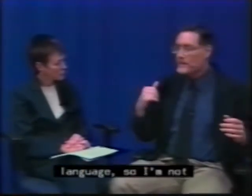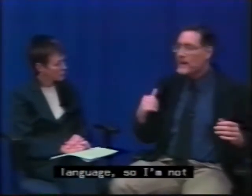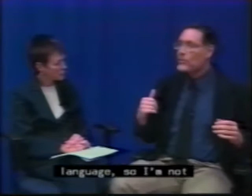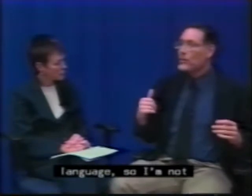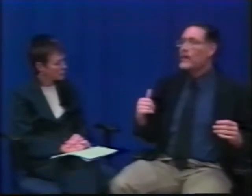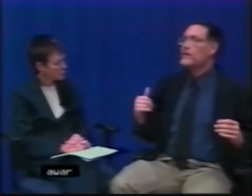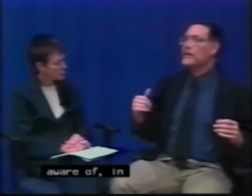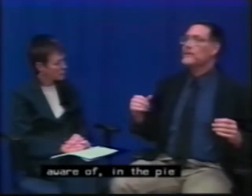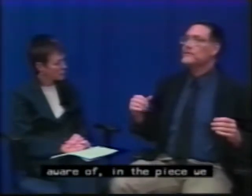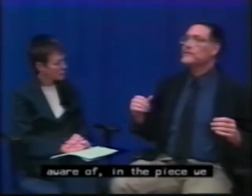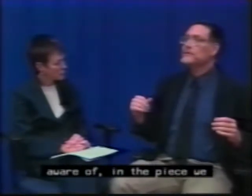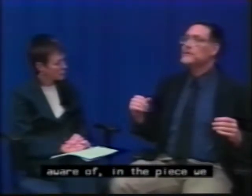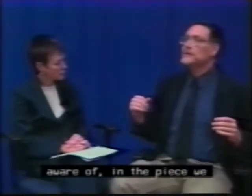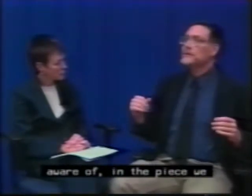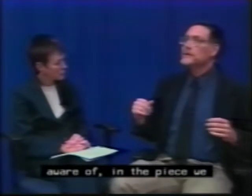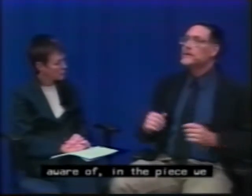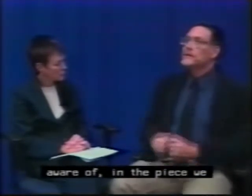not aware of,